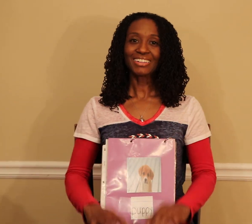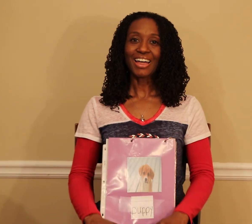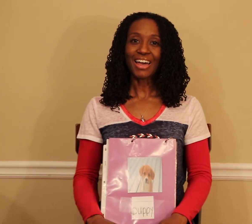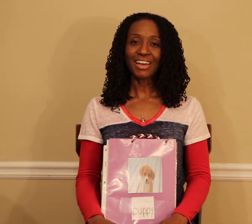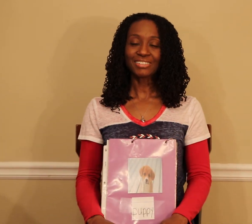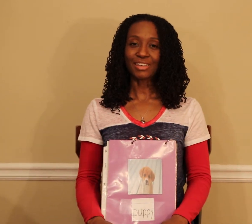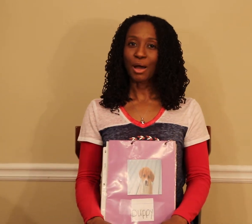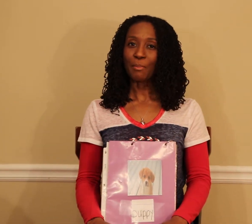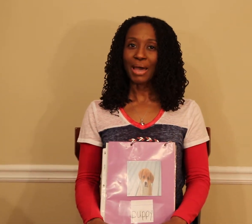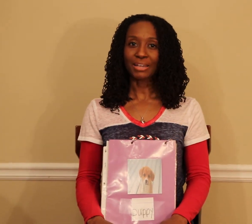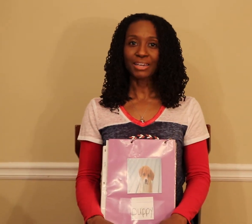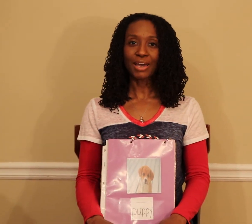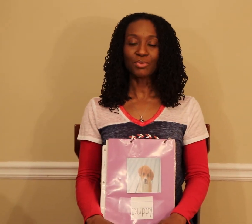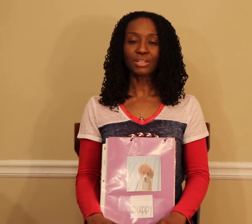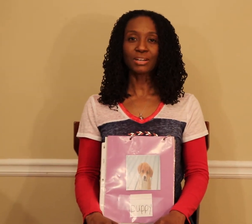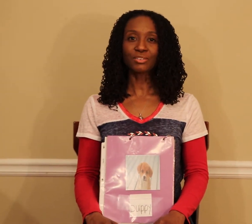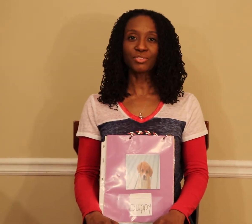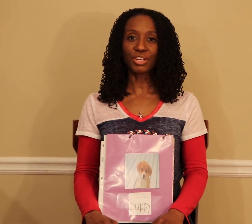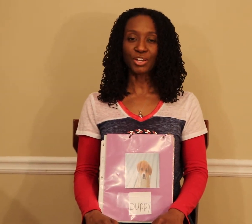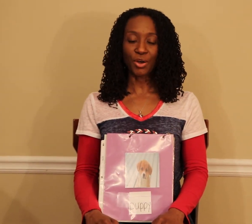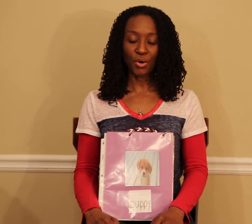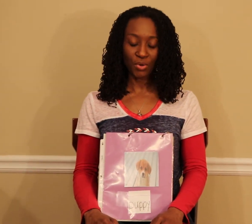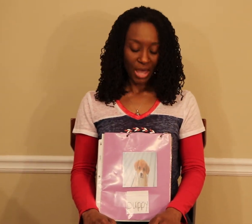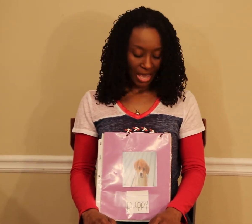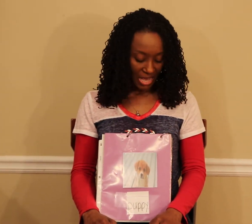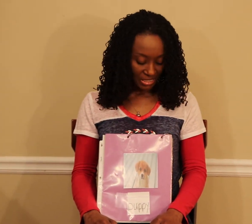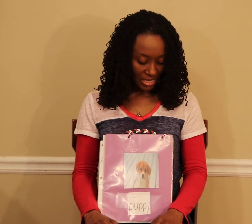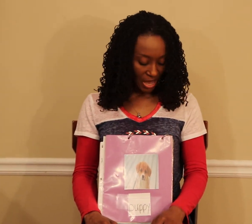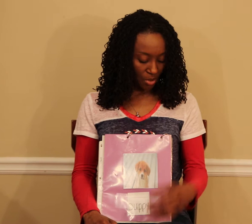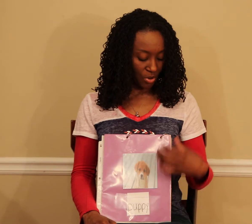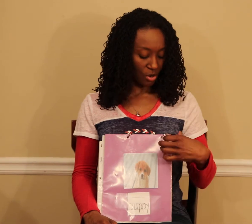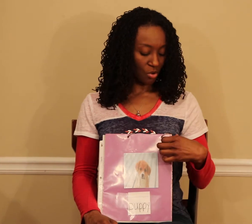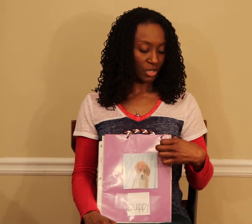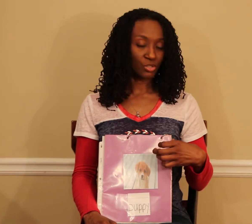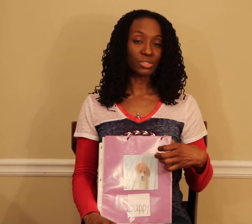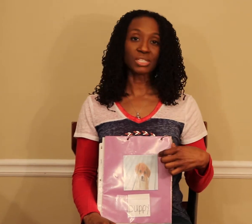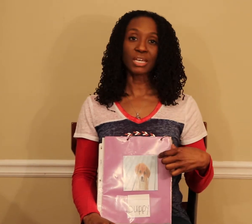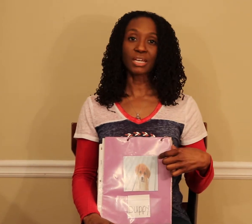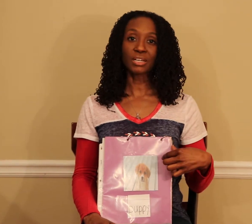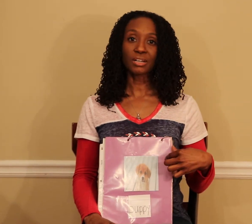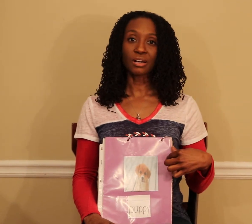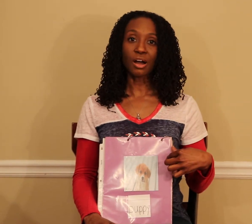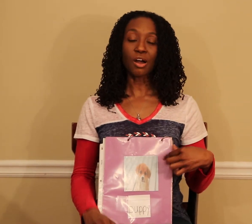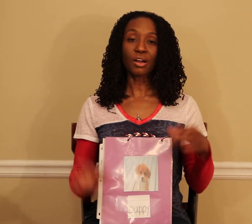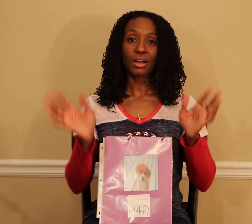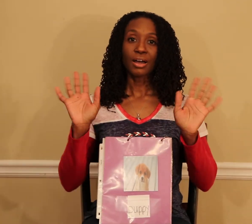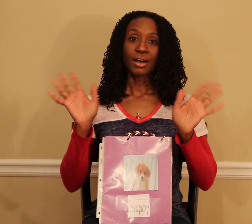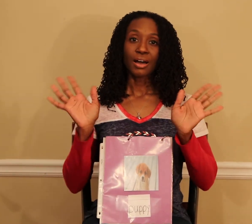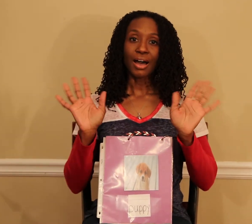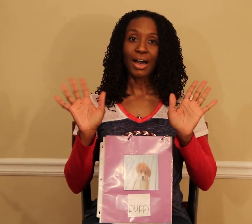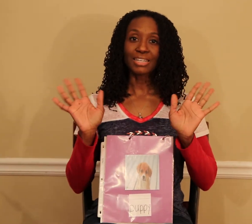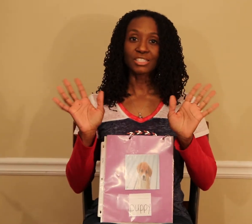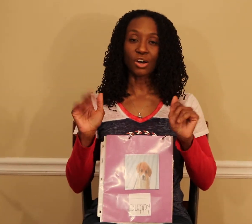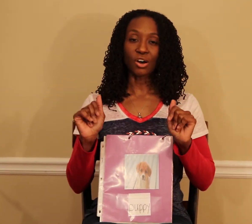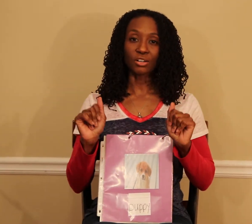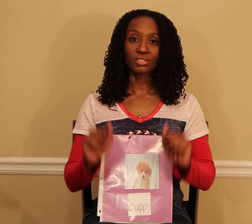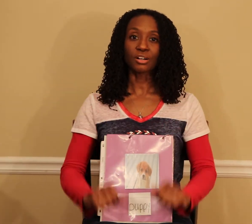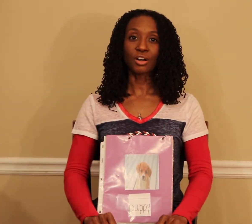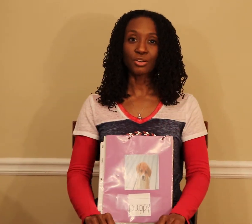Hi class, I'm back again with another video, and today we are going to sing our high song. Are you